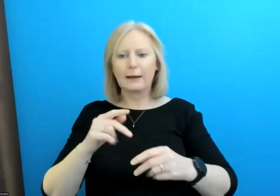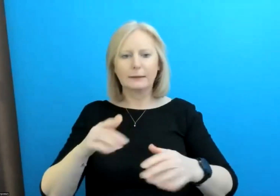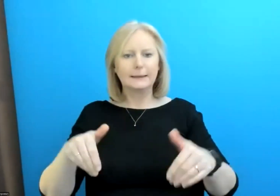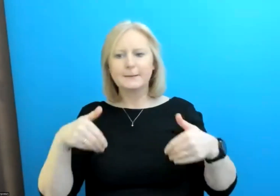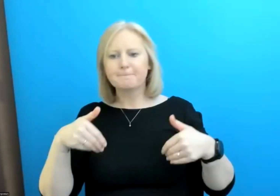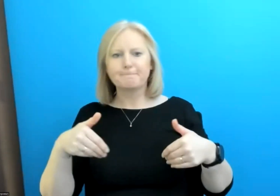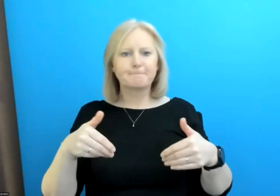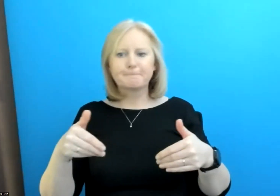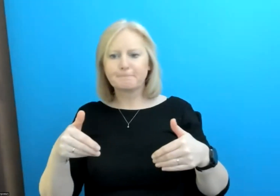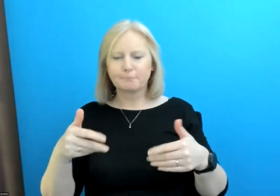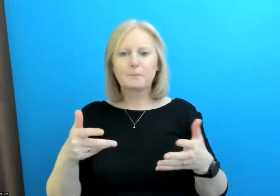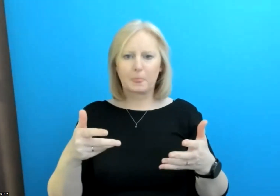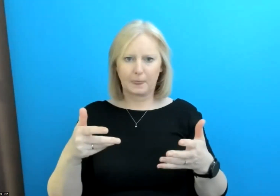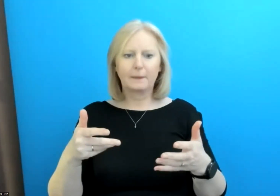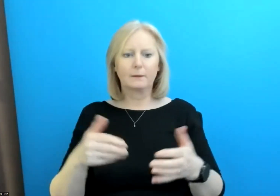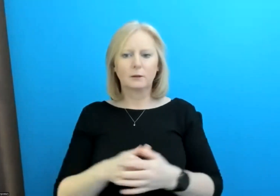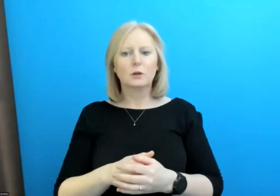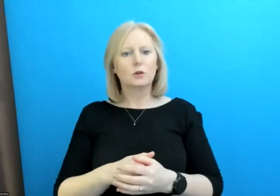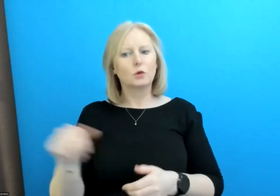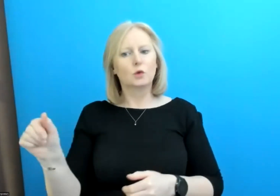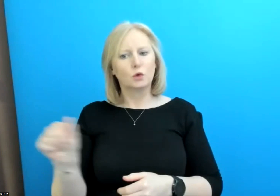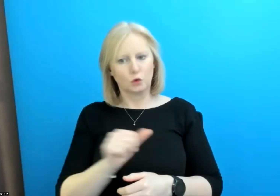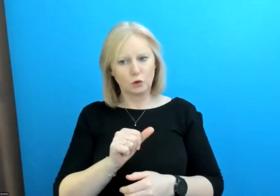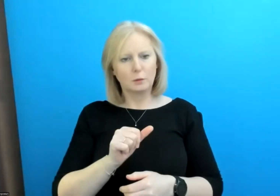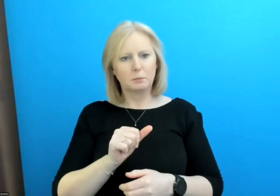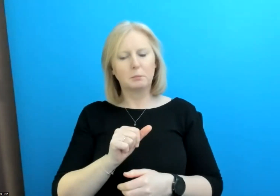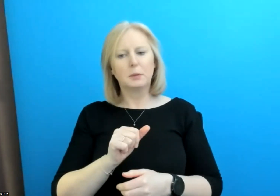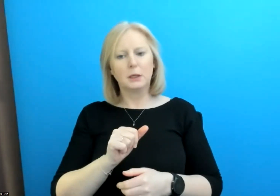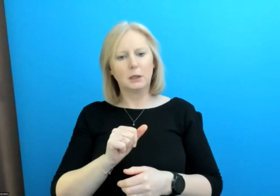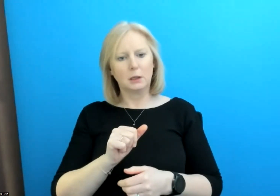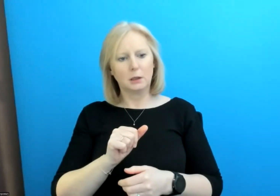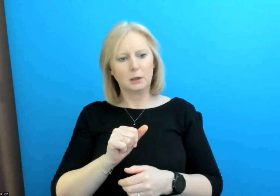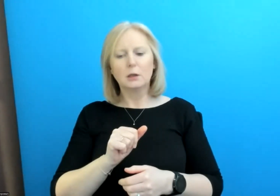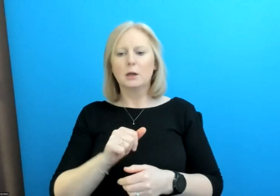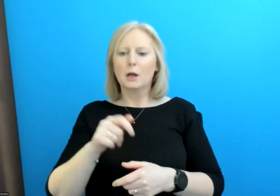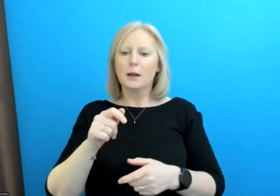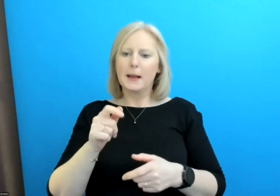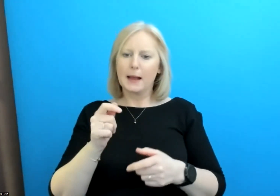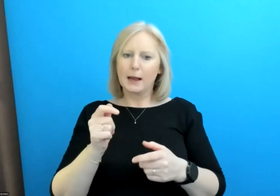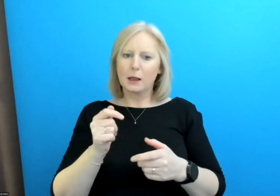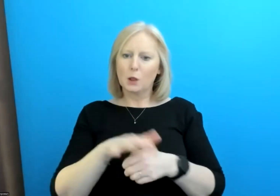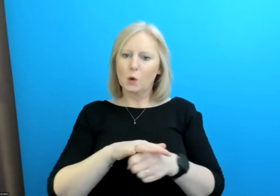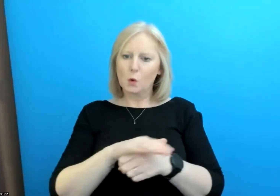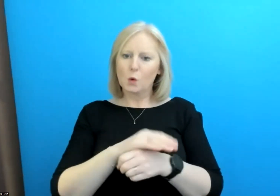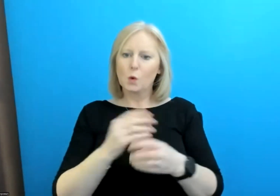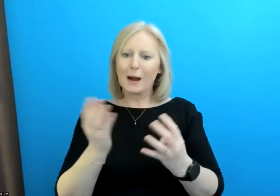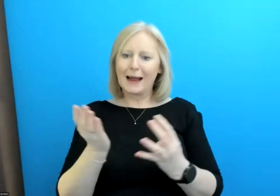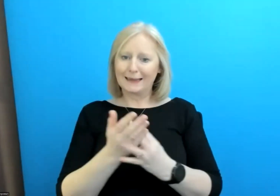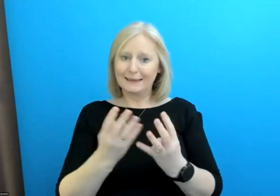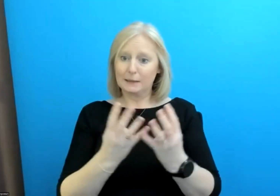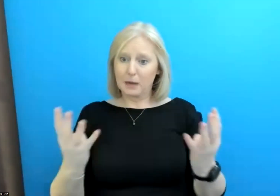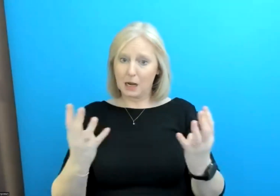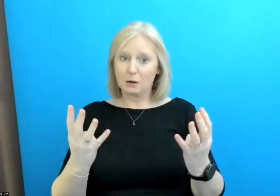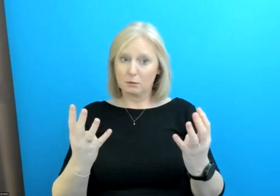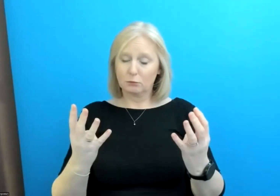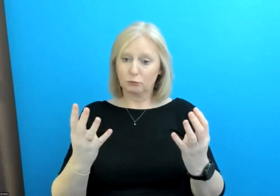was a suggestion that we need to give greater voice and greater importance to local access panels, maybe making them more